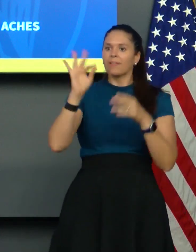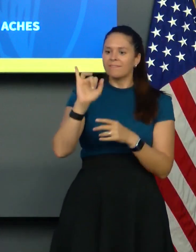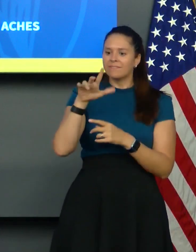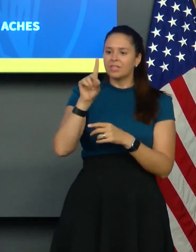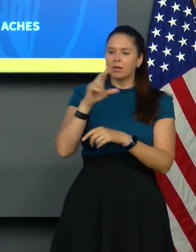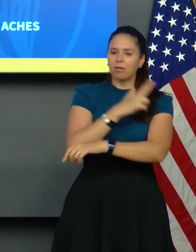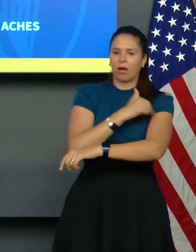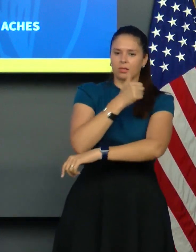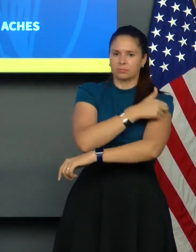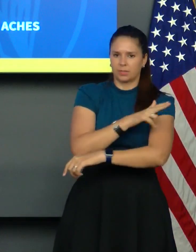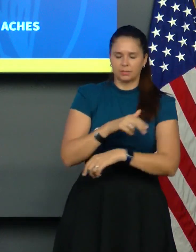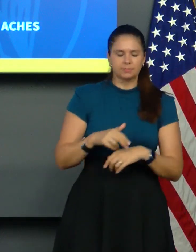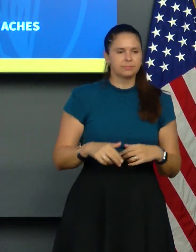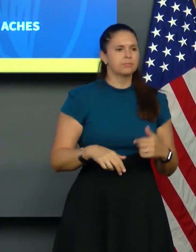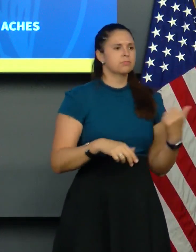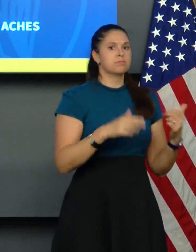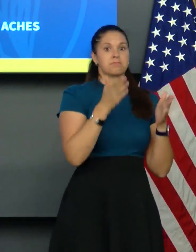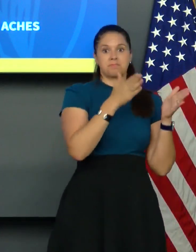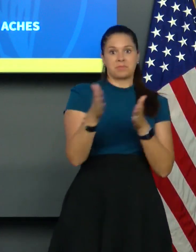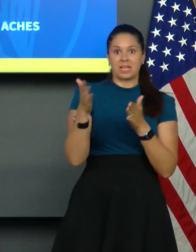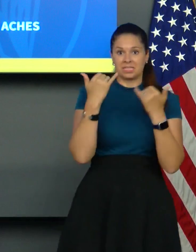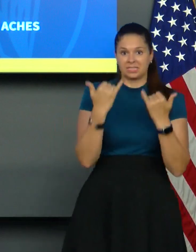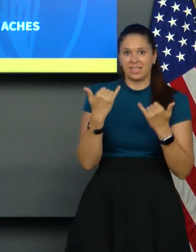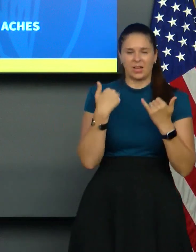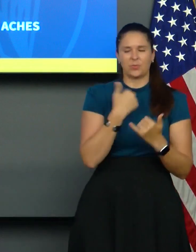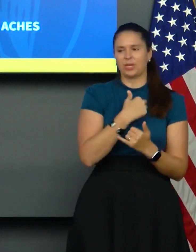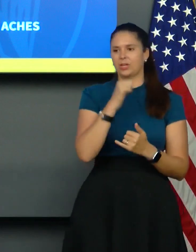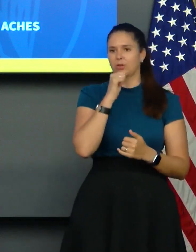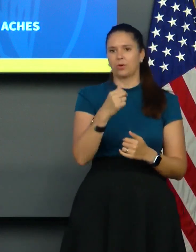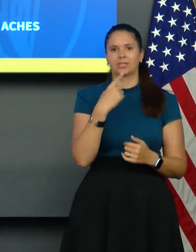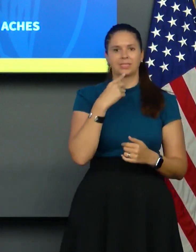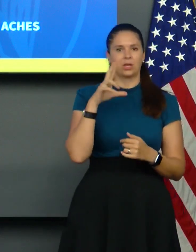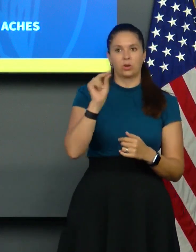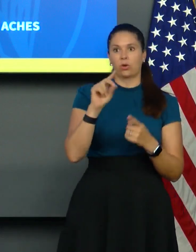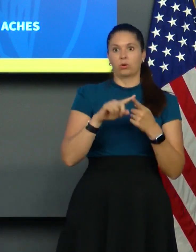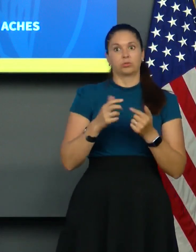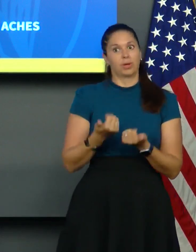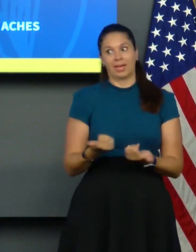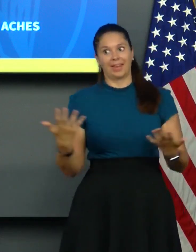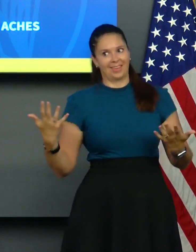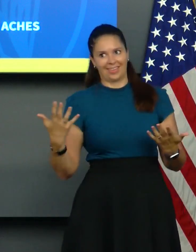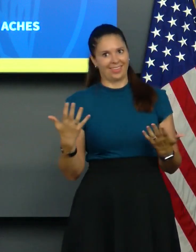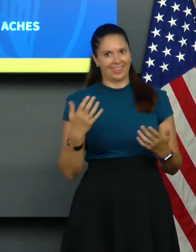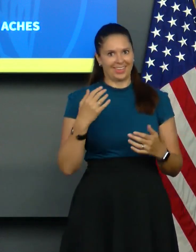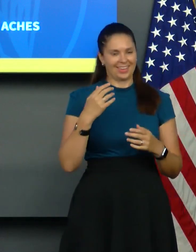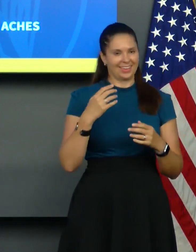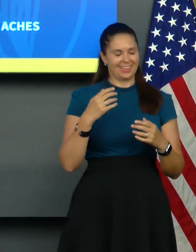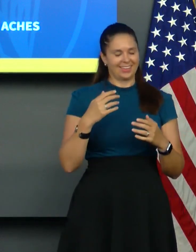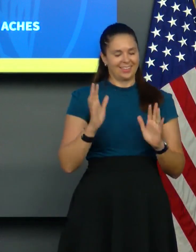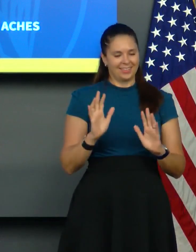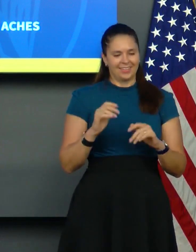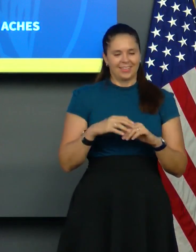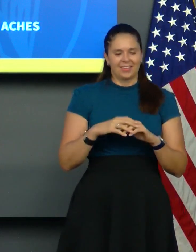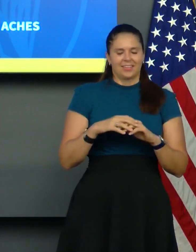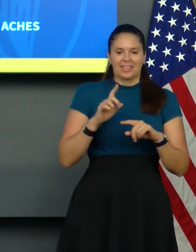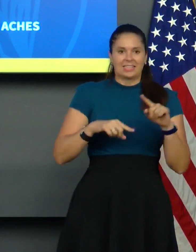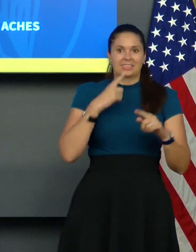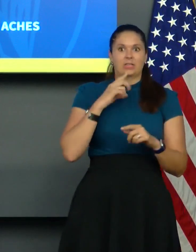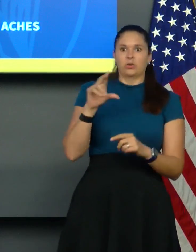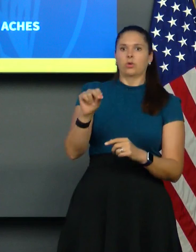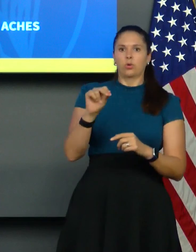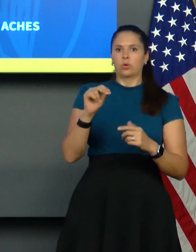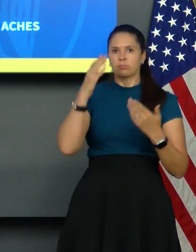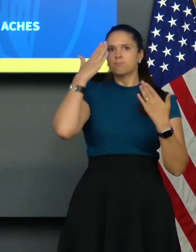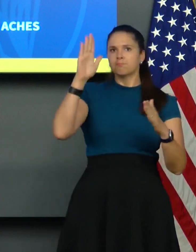The plans right now, first of all, we don't say no to anything as a contingency. But I think